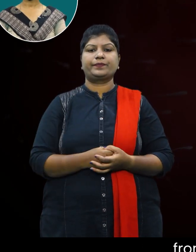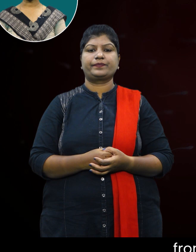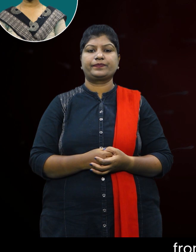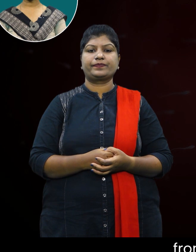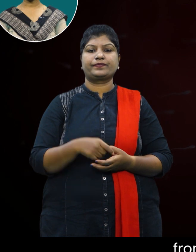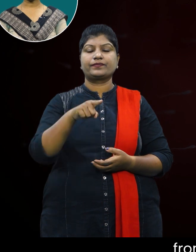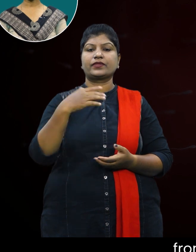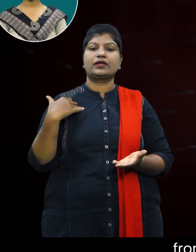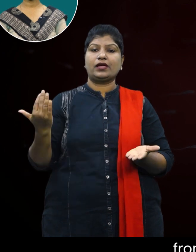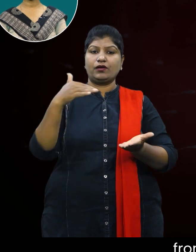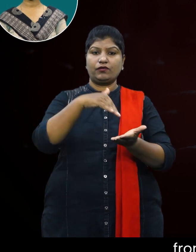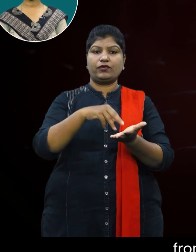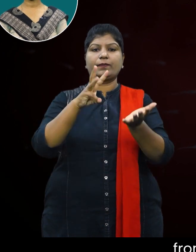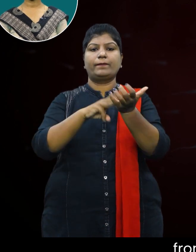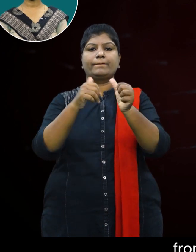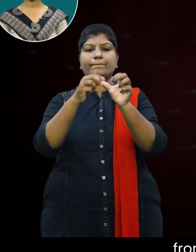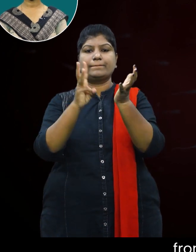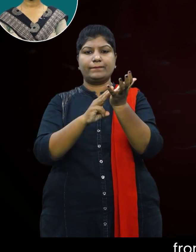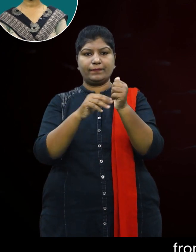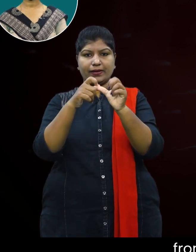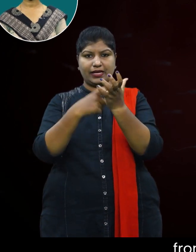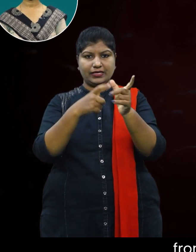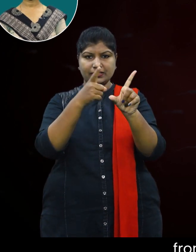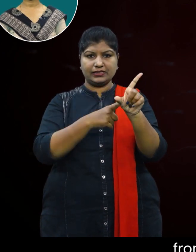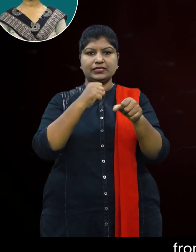from the mammary gland